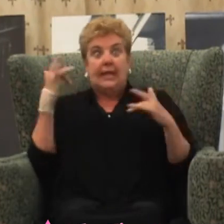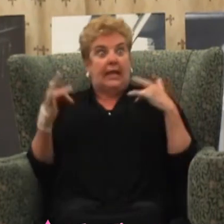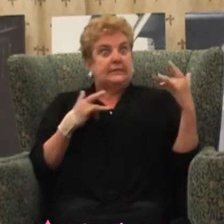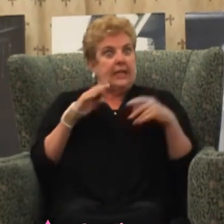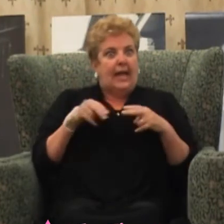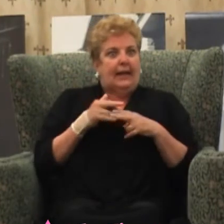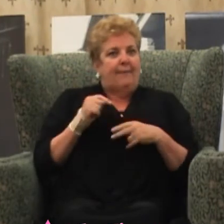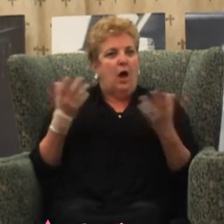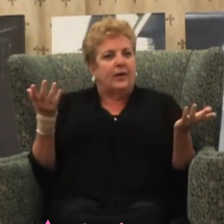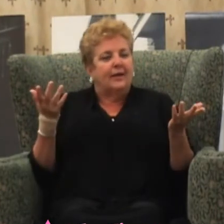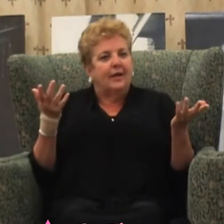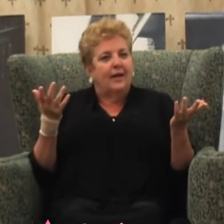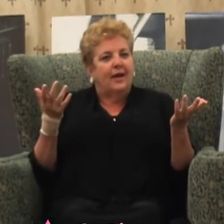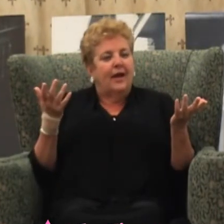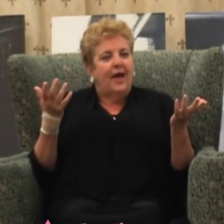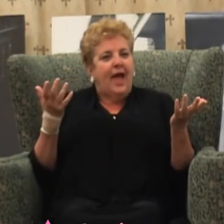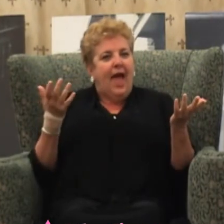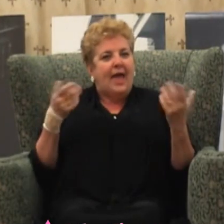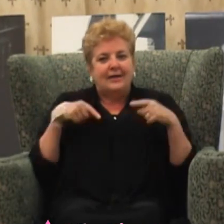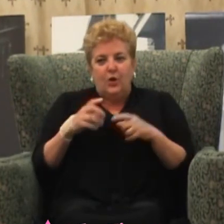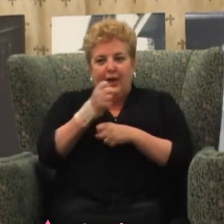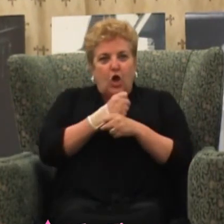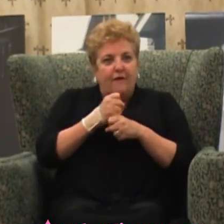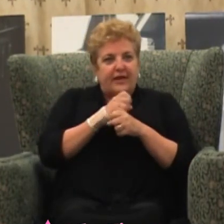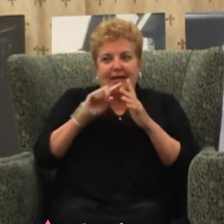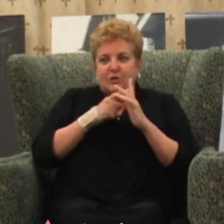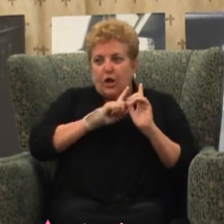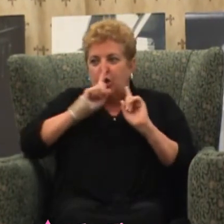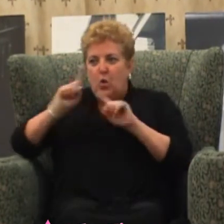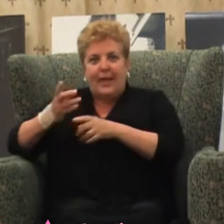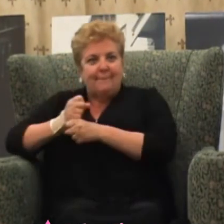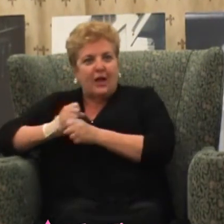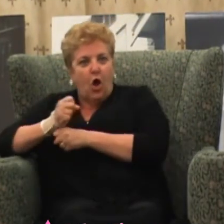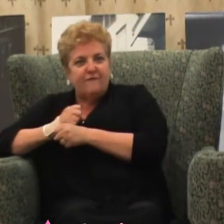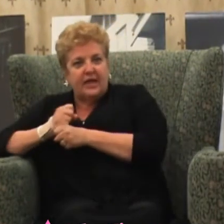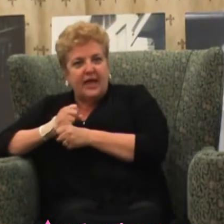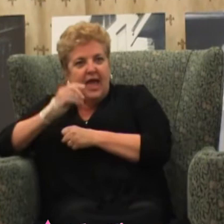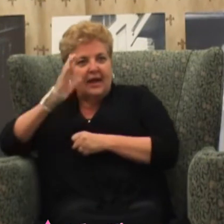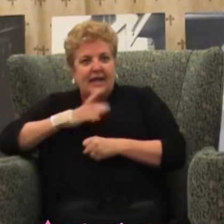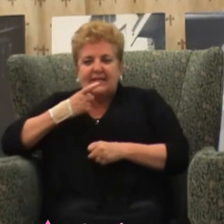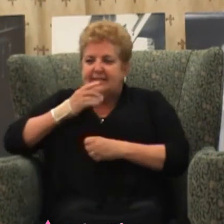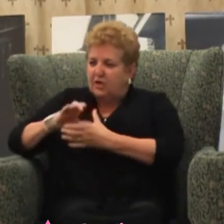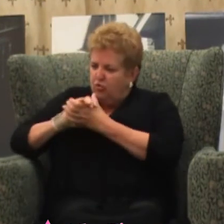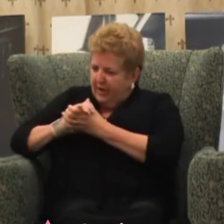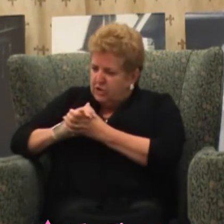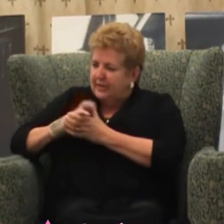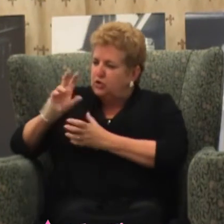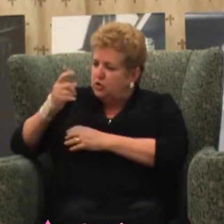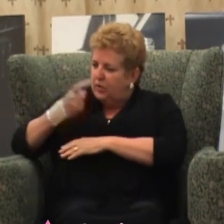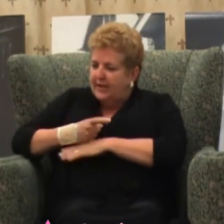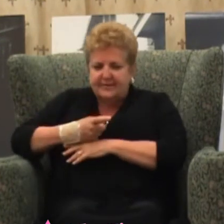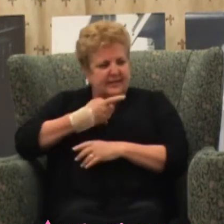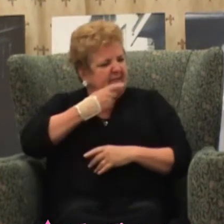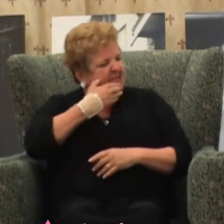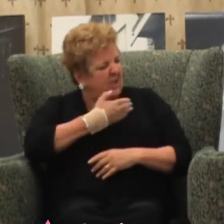all. And at the coffee break, I started getting my coffee, and a guy stopped me and said, Hey, congratulations on 30 days. I said, "Thanks." He said, "You know what the secret